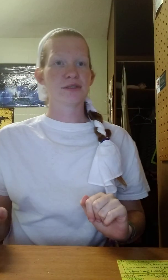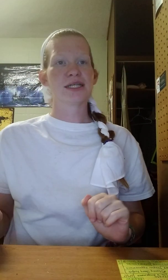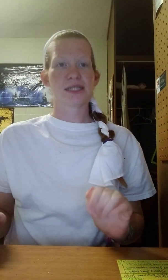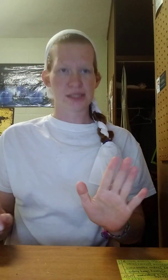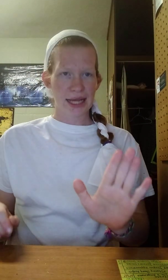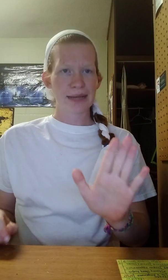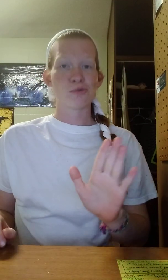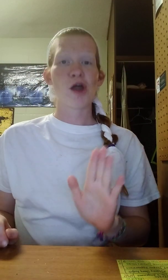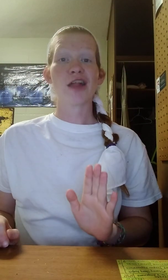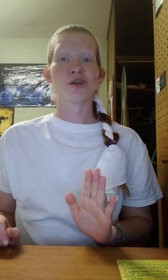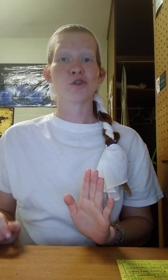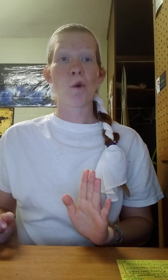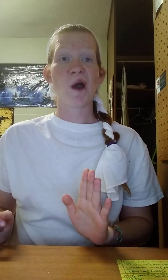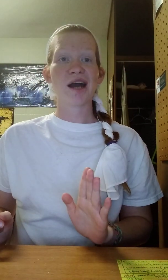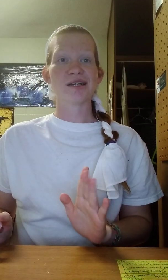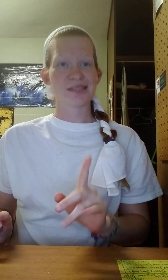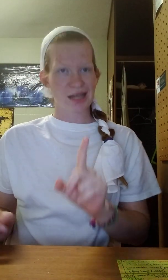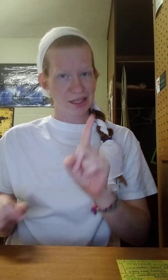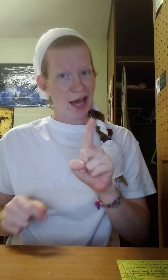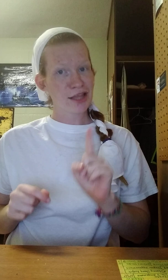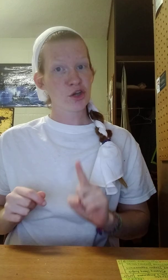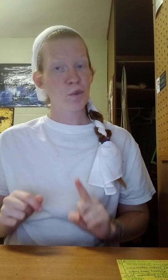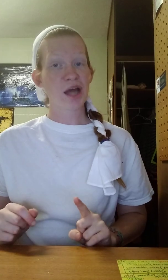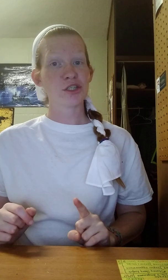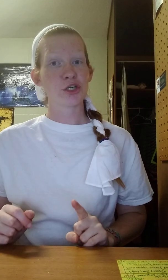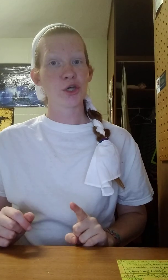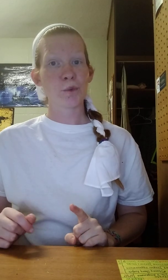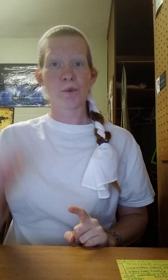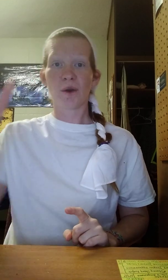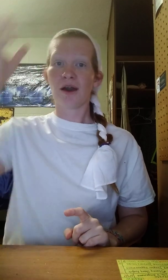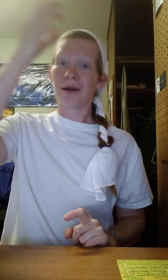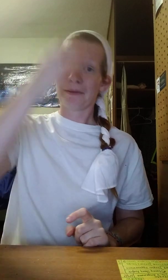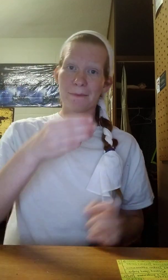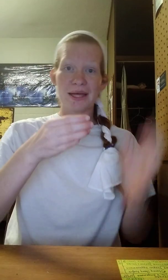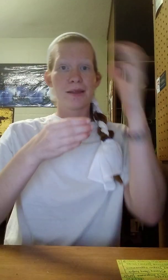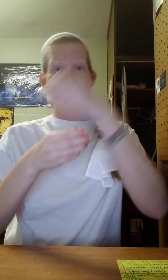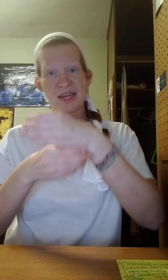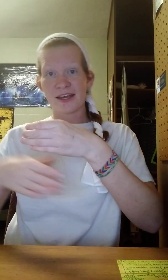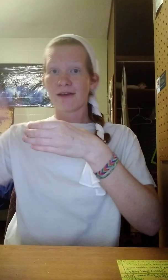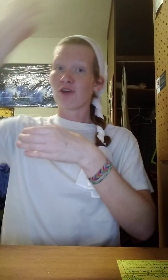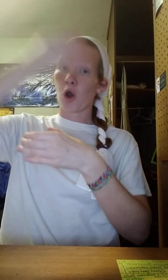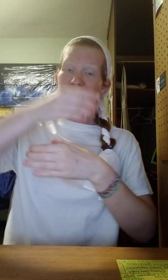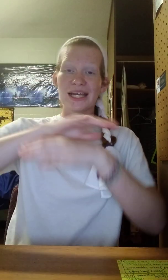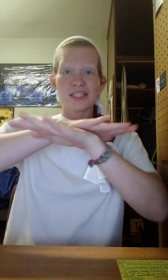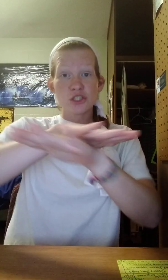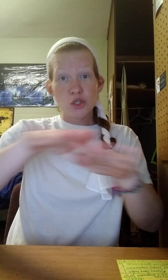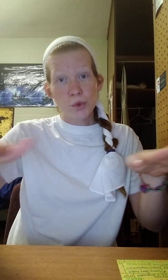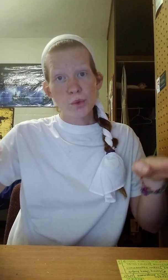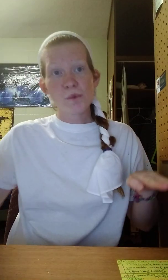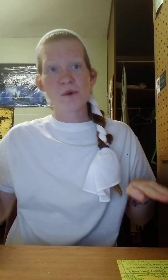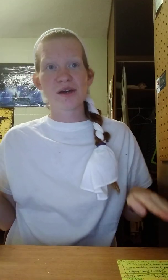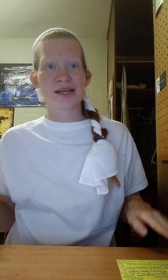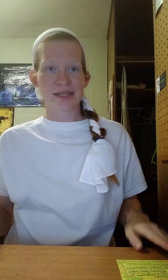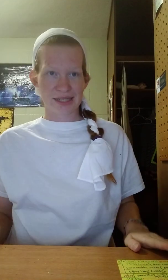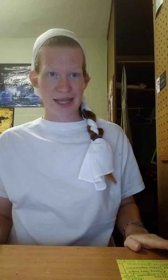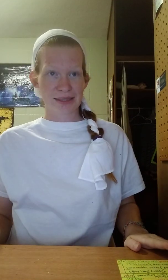says, hey, brother Noah, I'll tell you what to do. Build me a floating zoo, and take